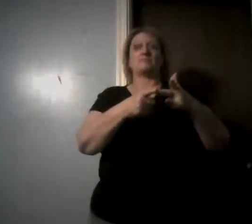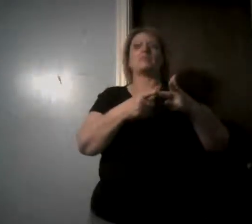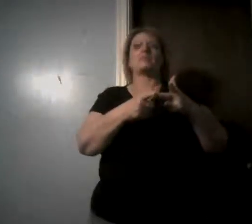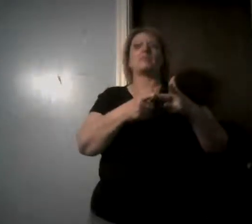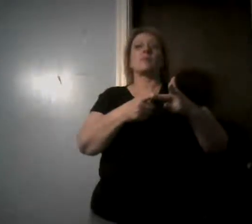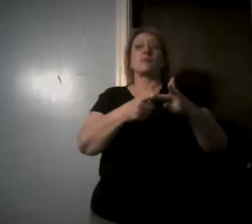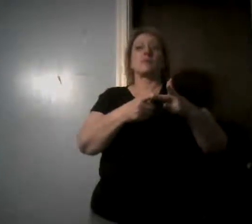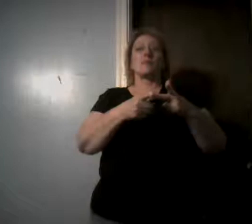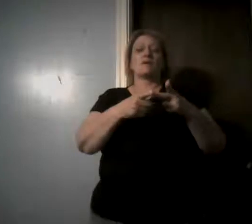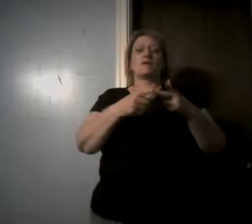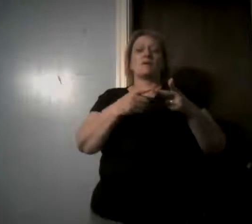Focal.